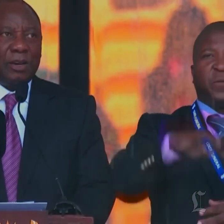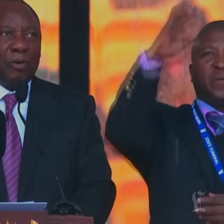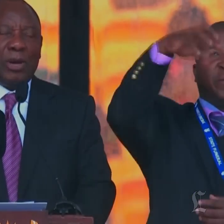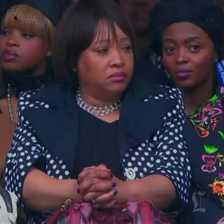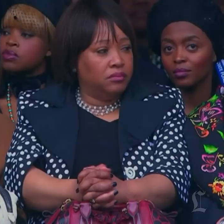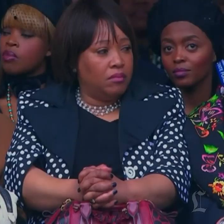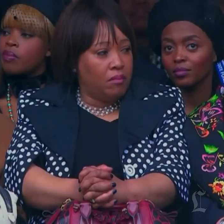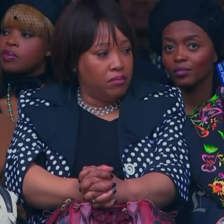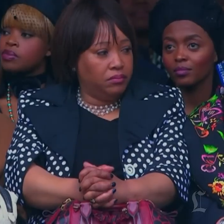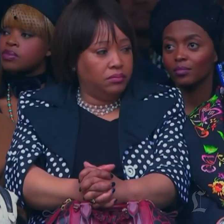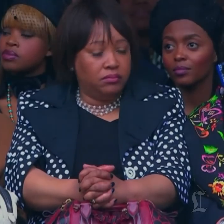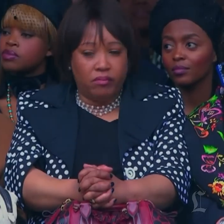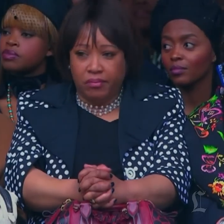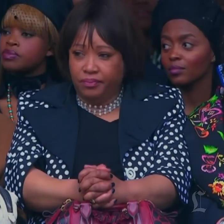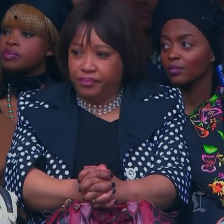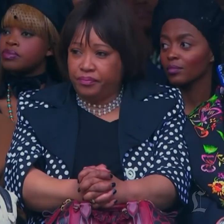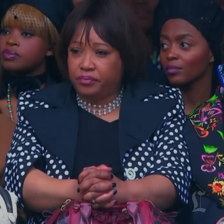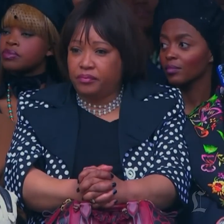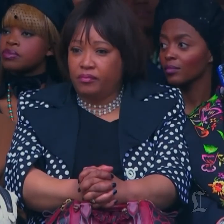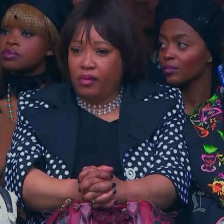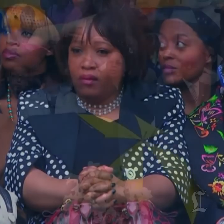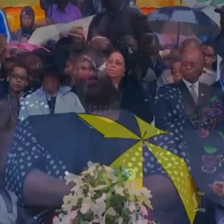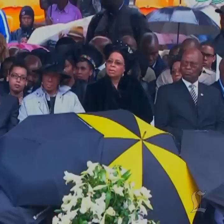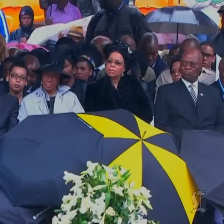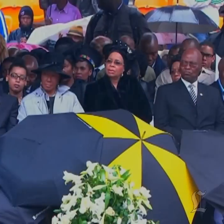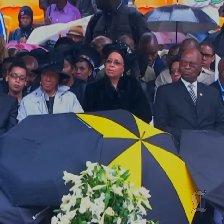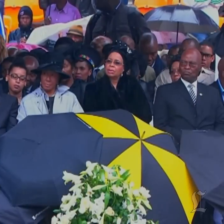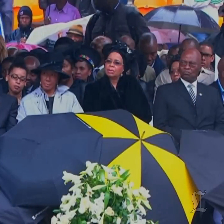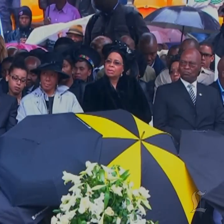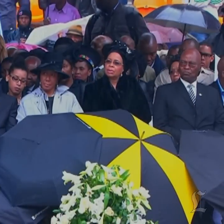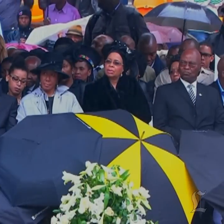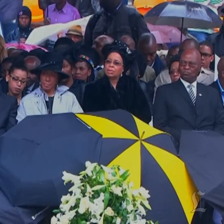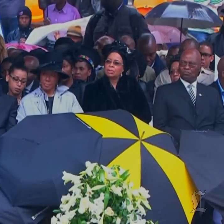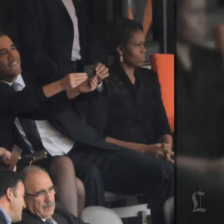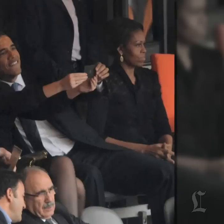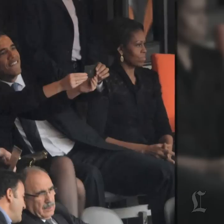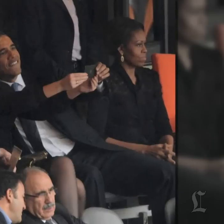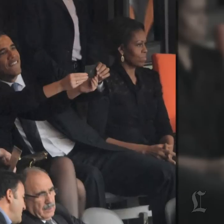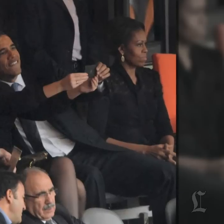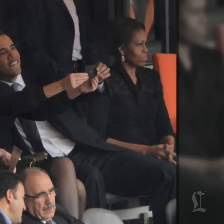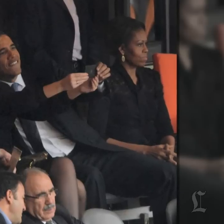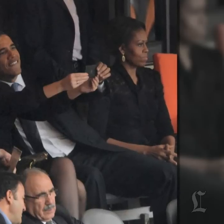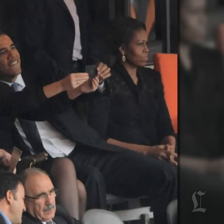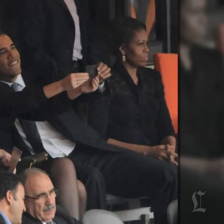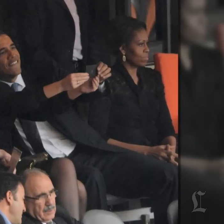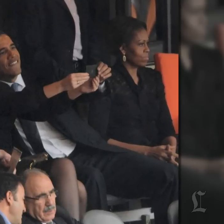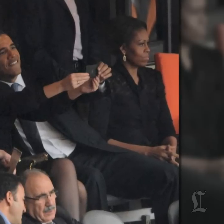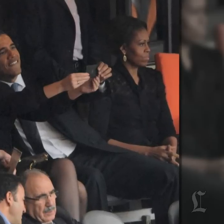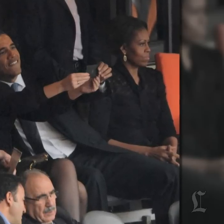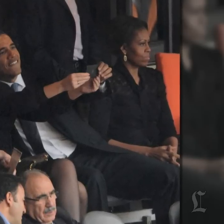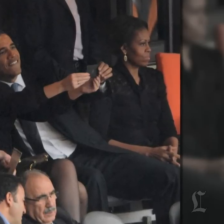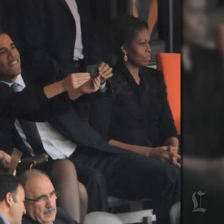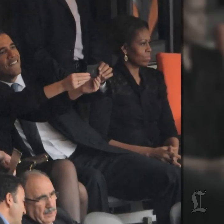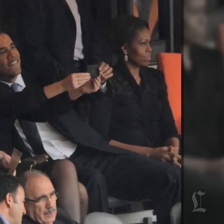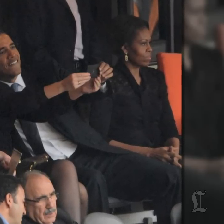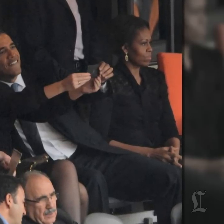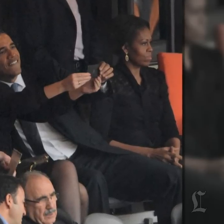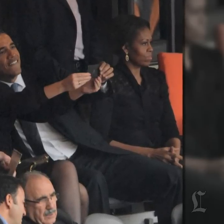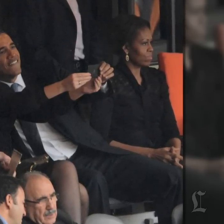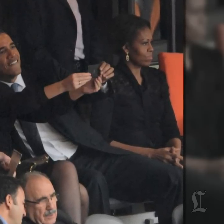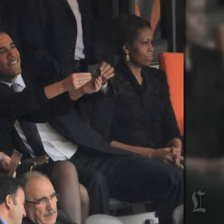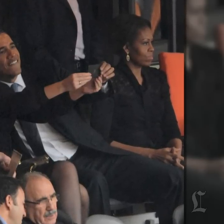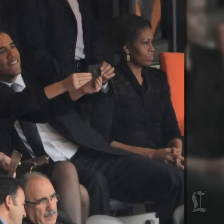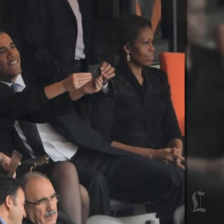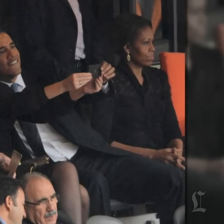embarrassment the state-owned television network attempted to cover up. Let's not forget President Obama's now viral selfie with the Danish and British Prime